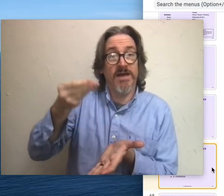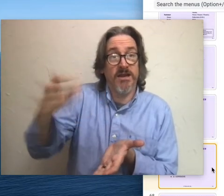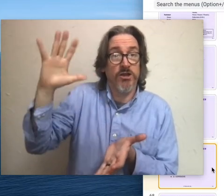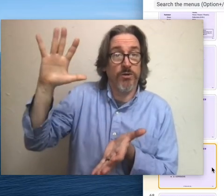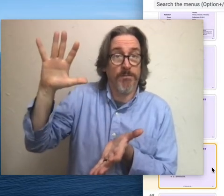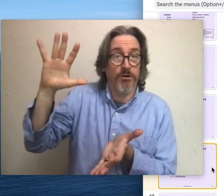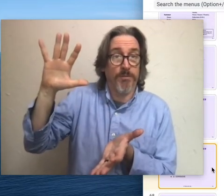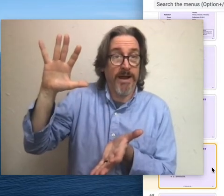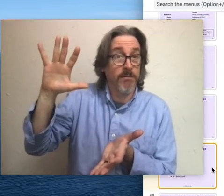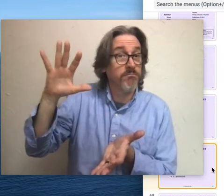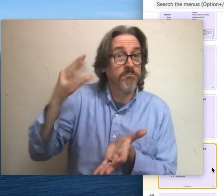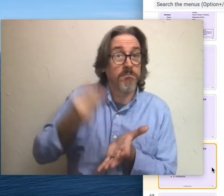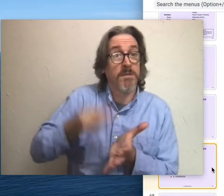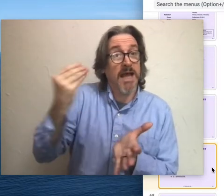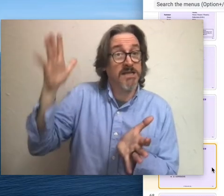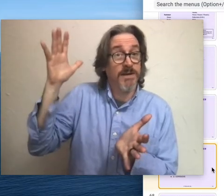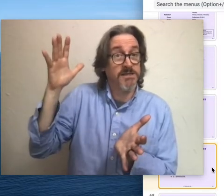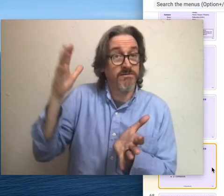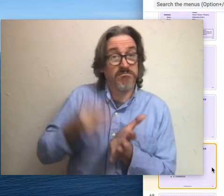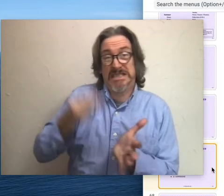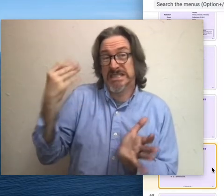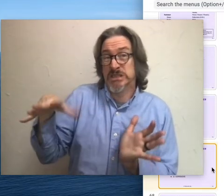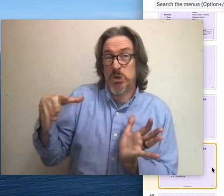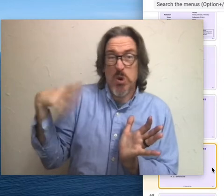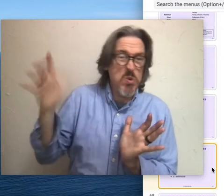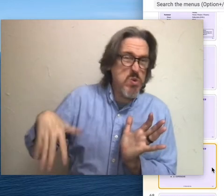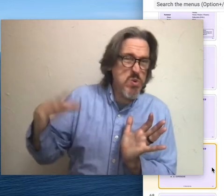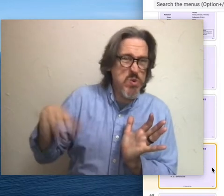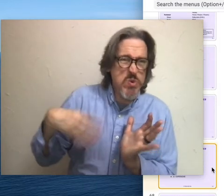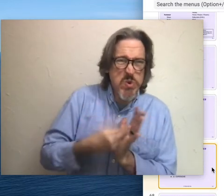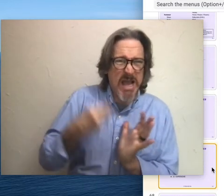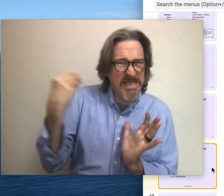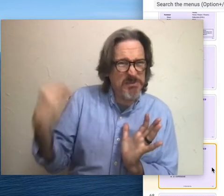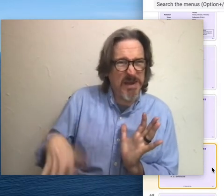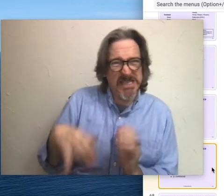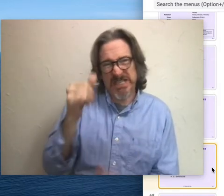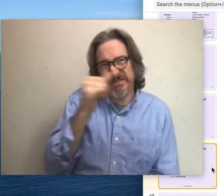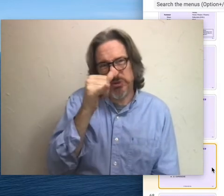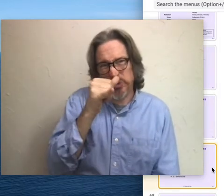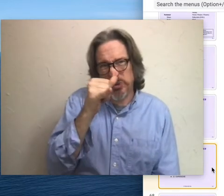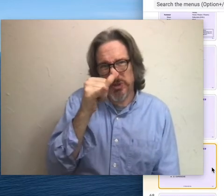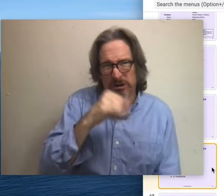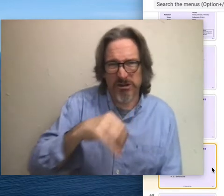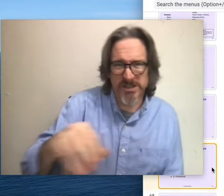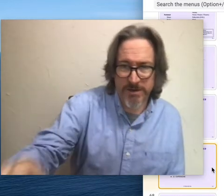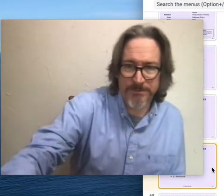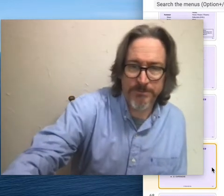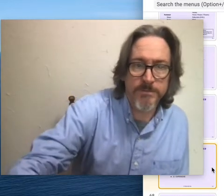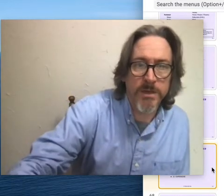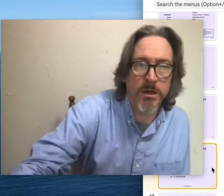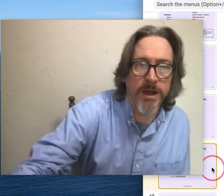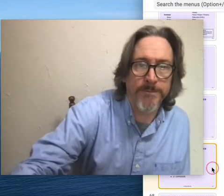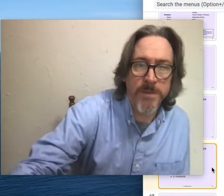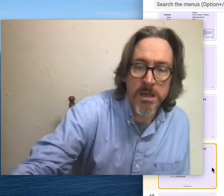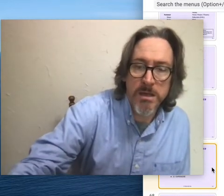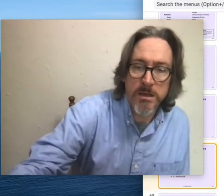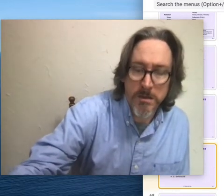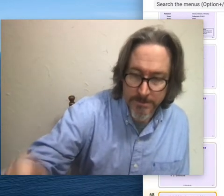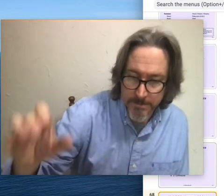and then you get burnt by it. Expensive. Ooh, expensive. Ooh, that hurts, right? Okay.